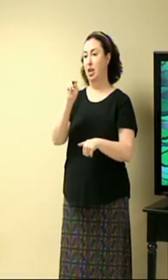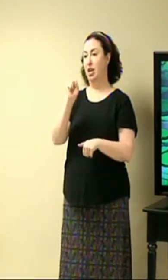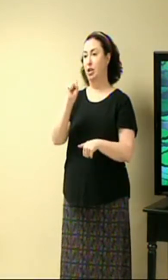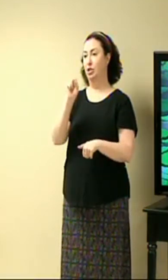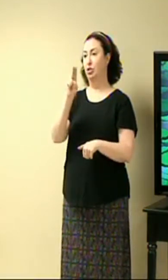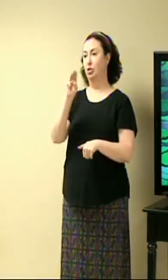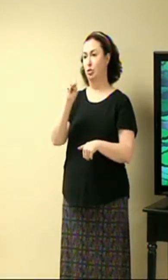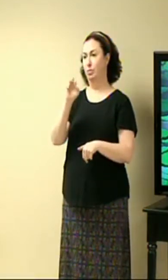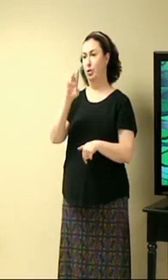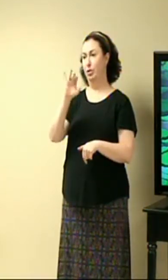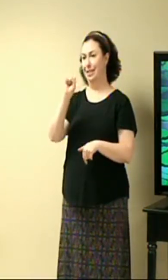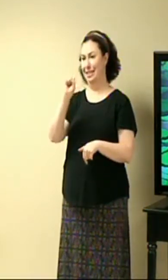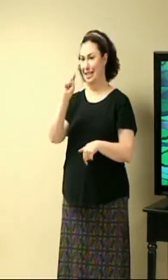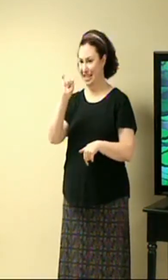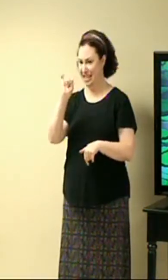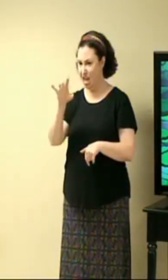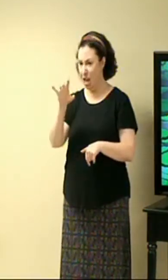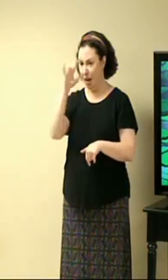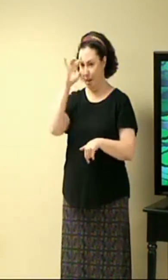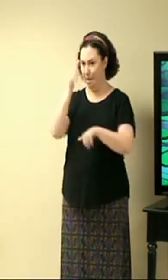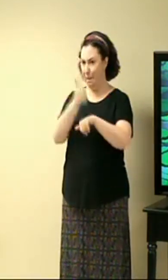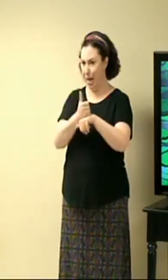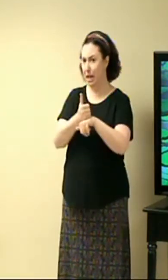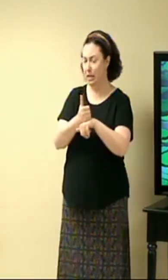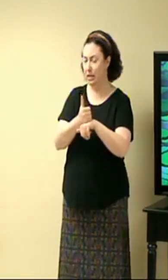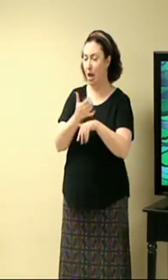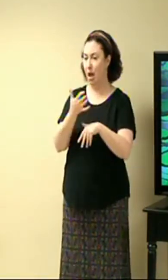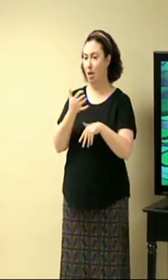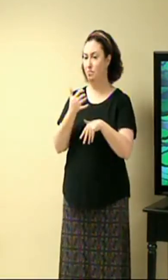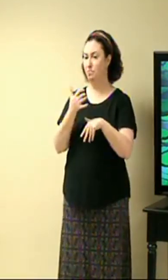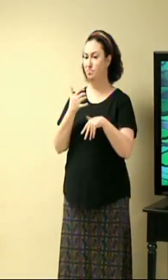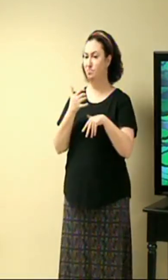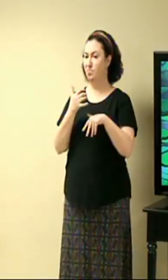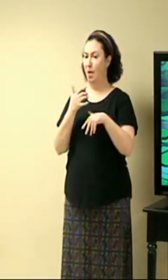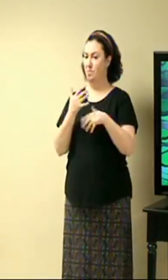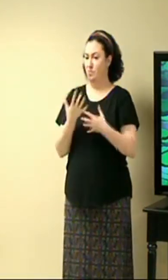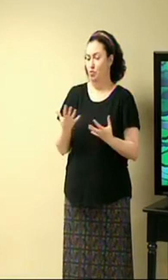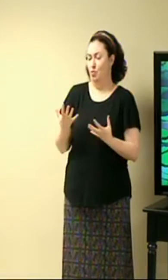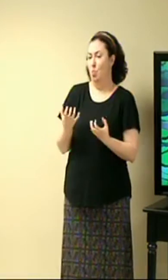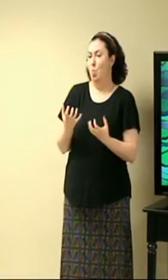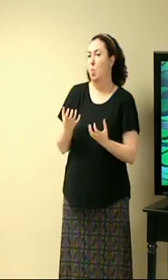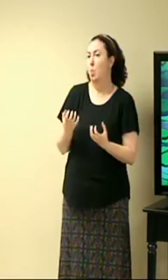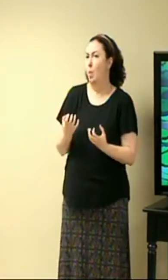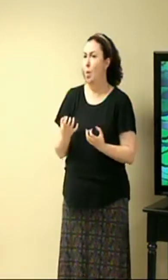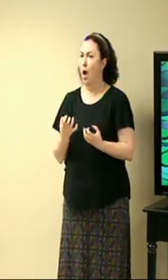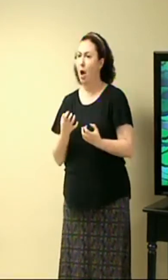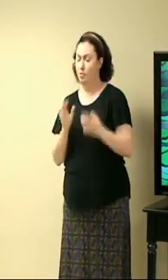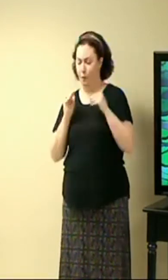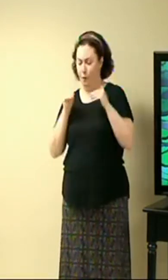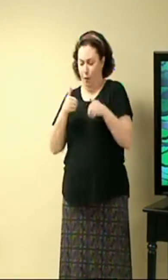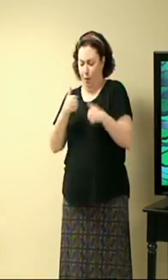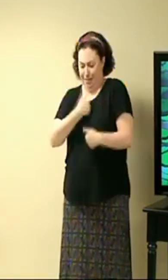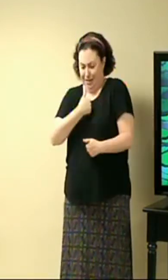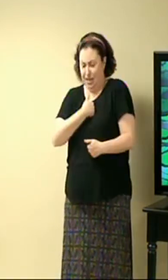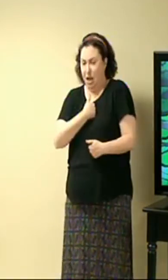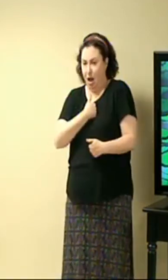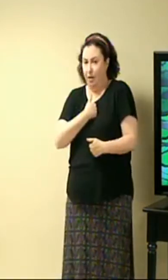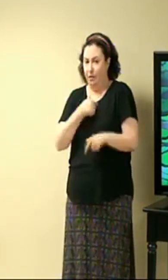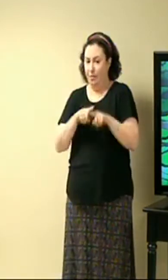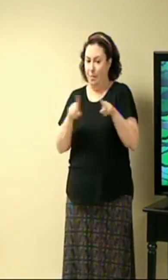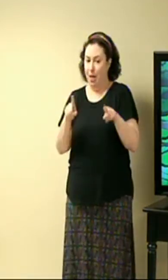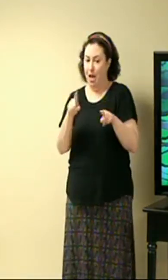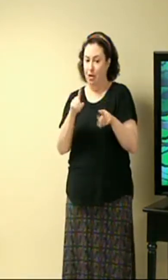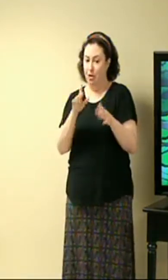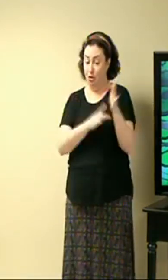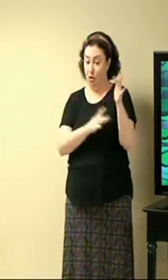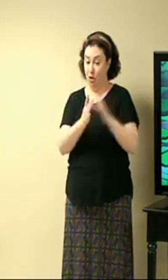me. Yet Jesus died the death in our place. He was buried, and 3 days later, he rose from the dead. And so what Jesus wants us to